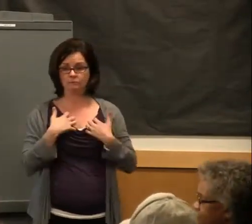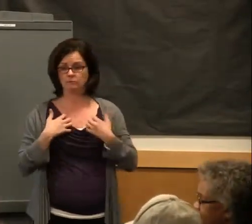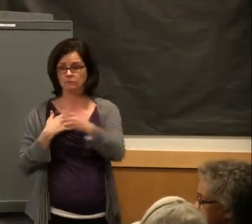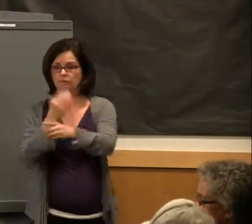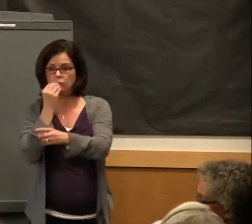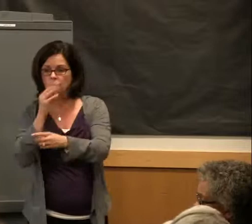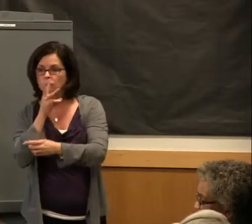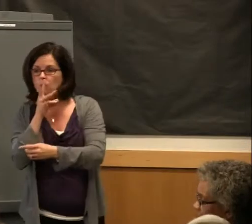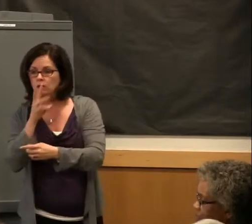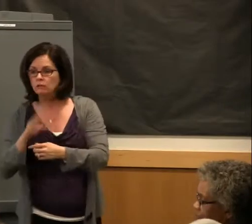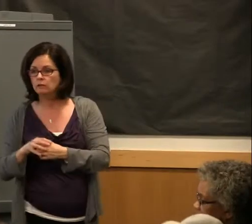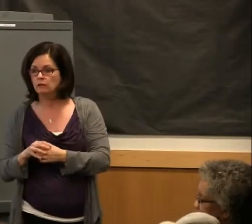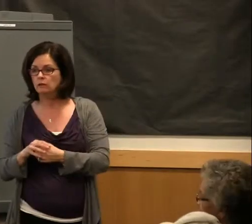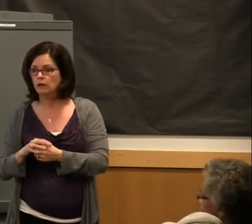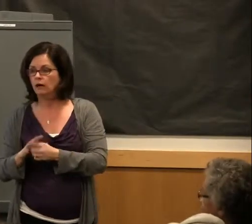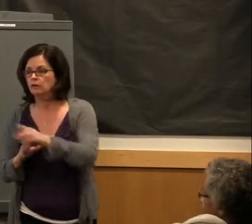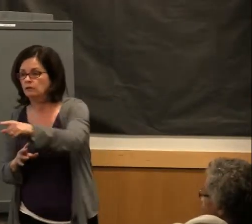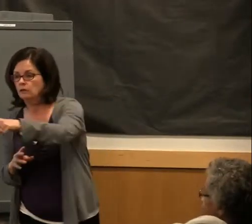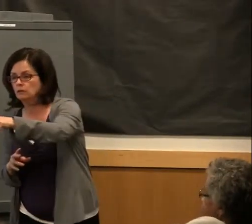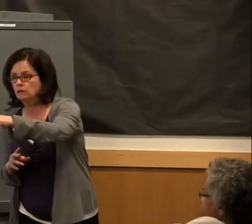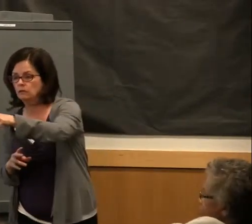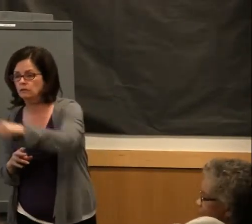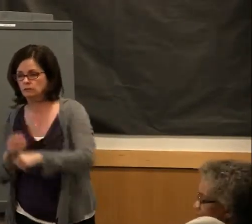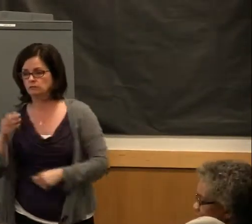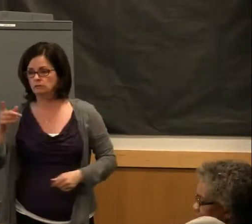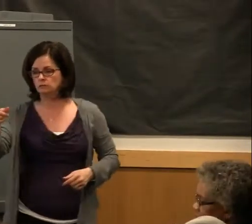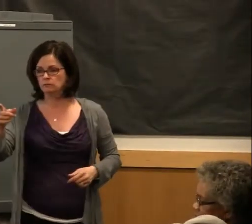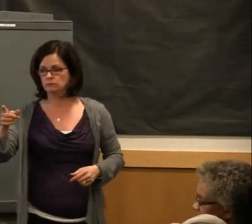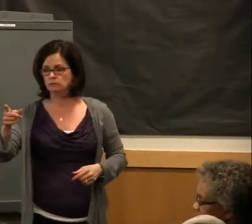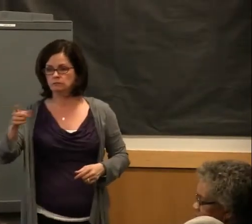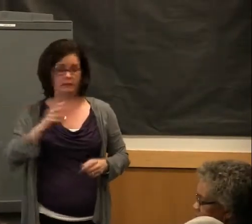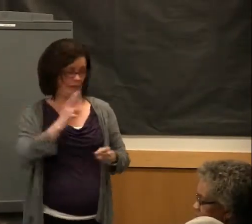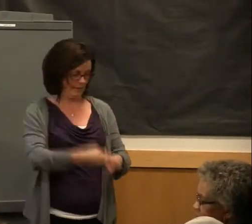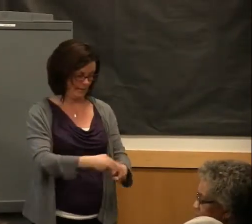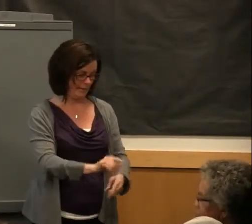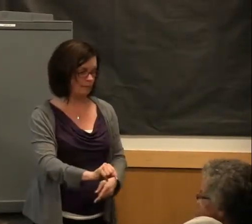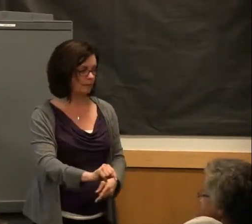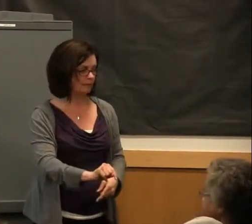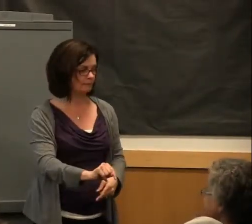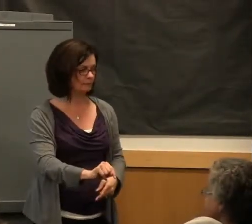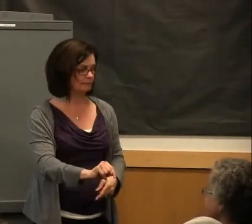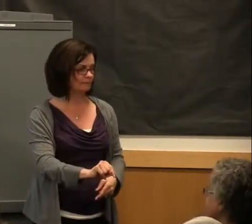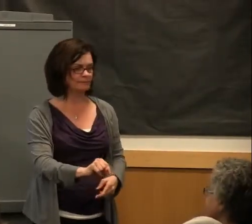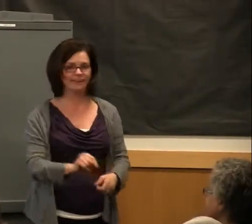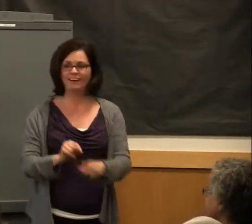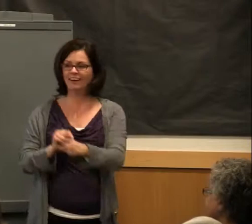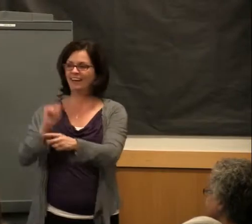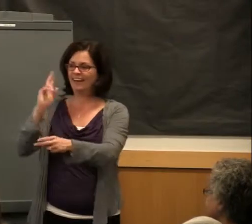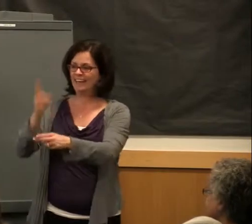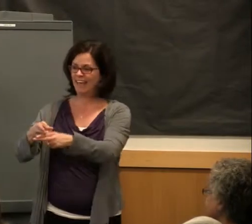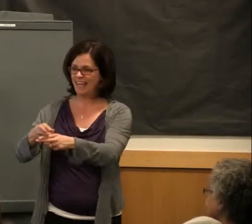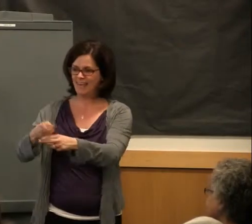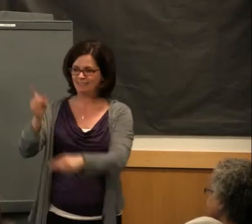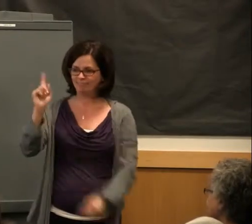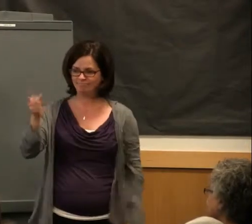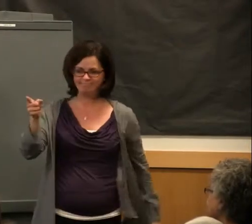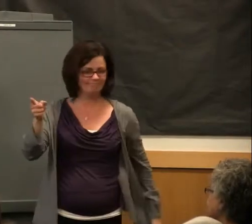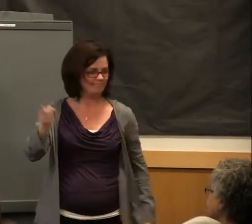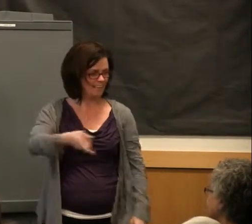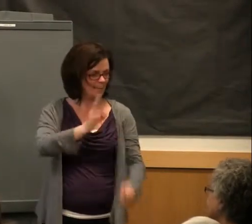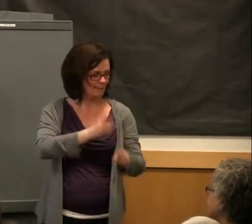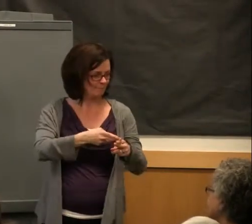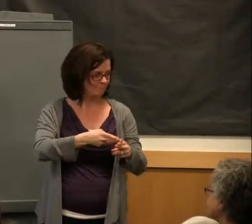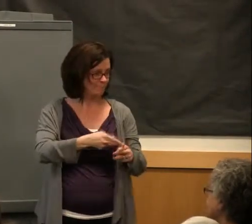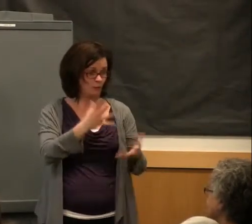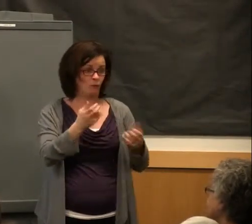Food, water, yes. In the front row here? Name it. A name. There you go. Don't you want to have a name for your